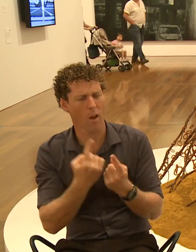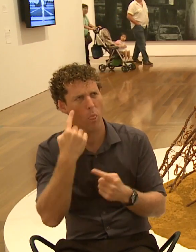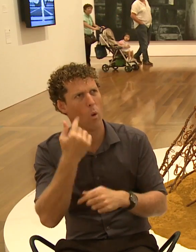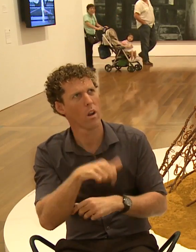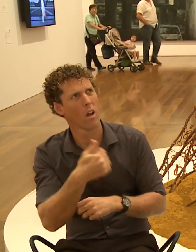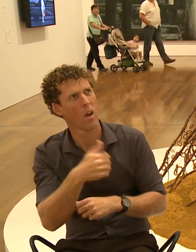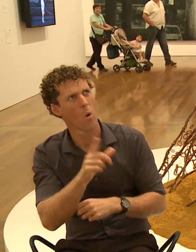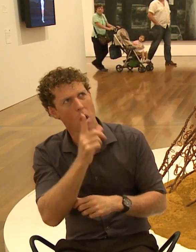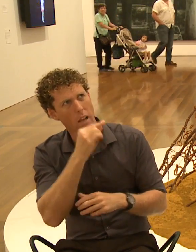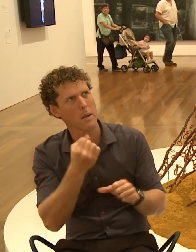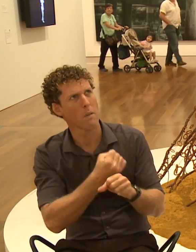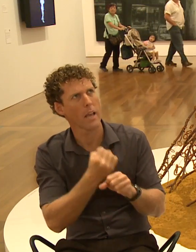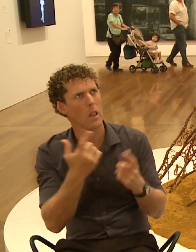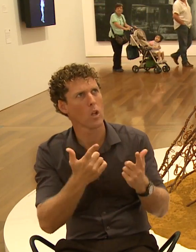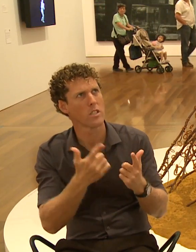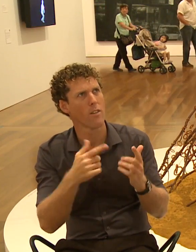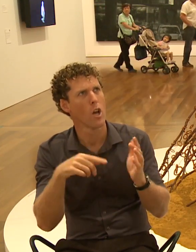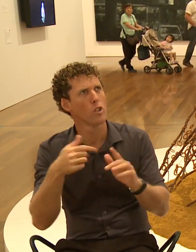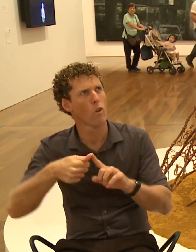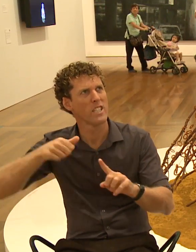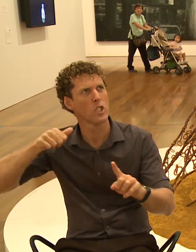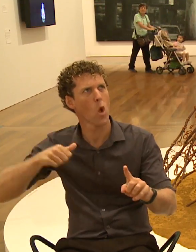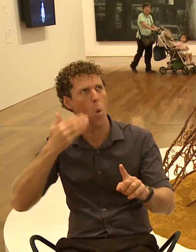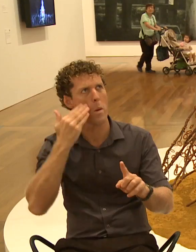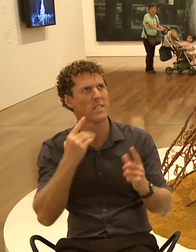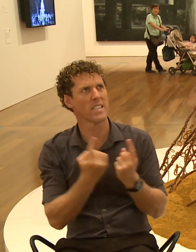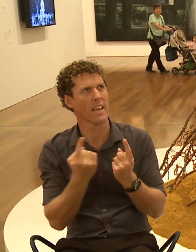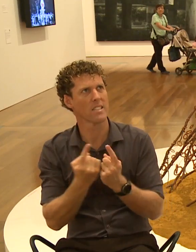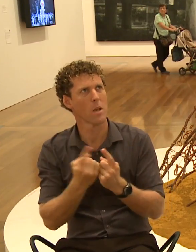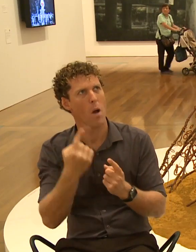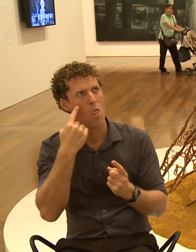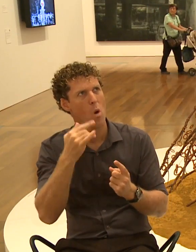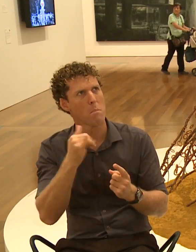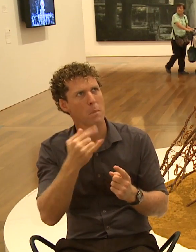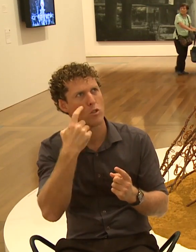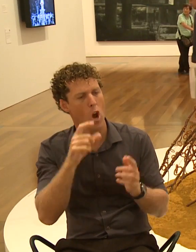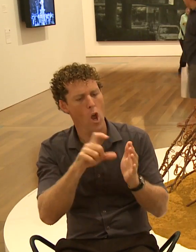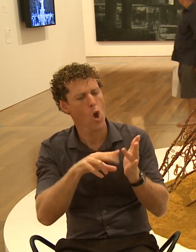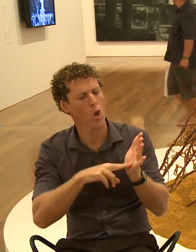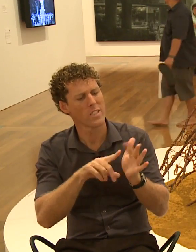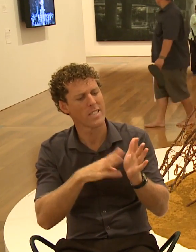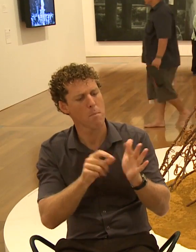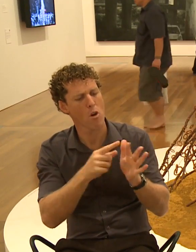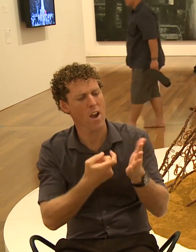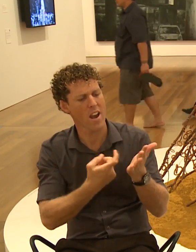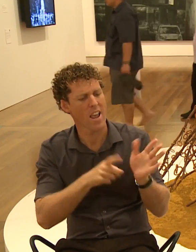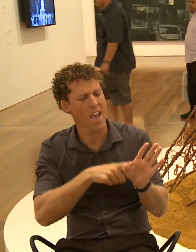you know, I could do heaps of traditional women's things, but I thought I'd do something quite contemporary. So, and fascinators are all a